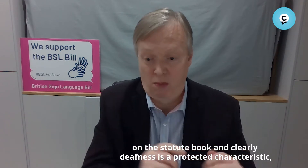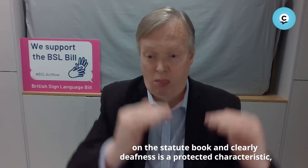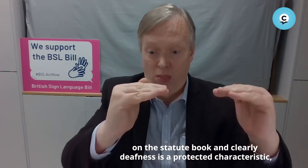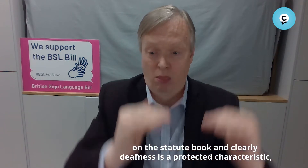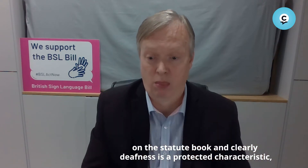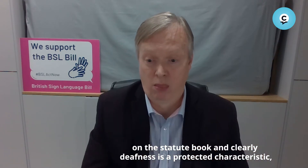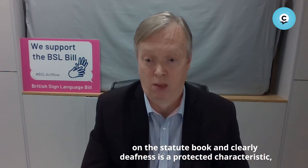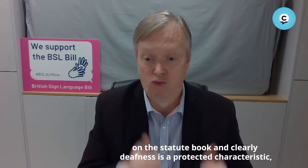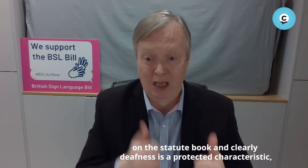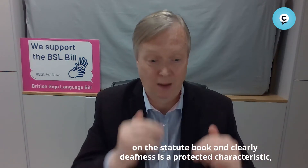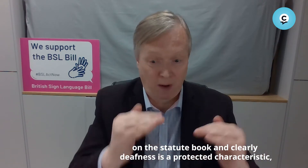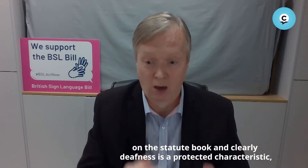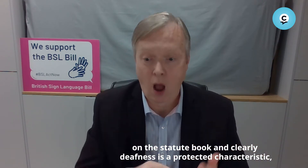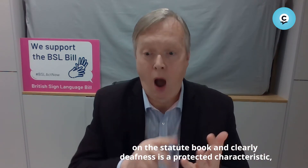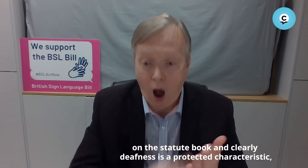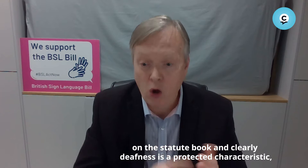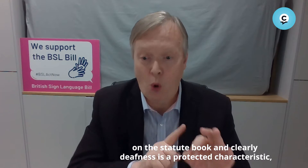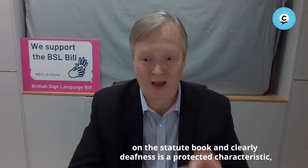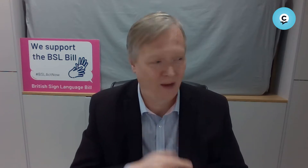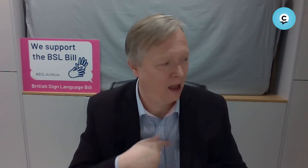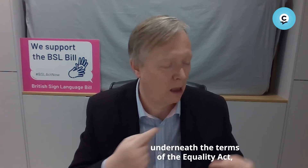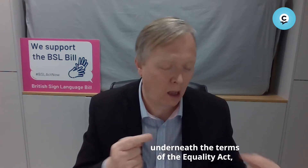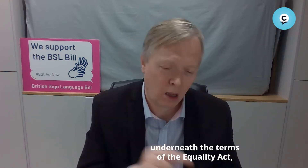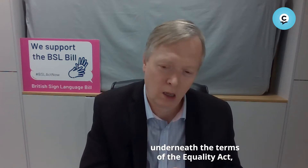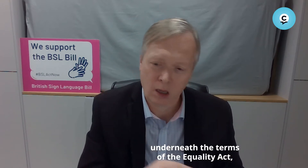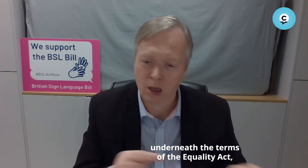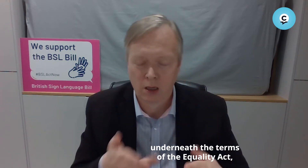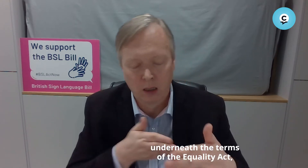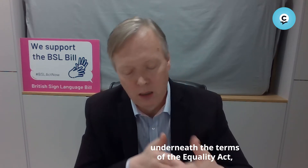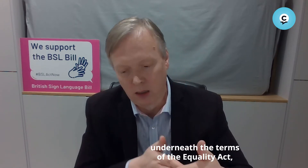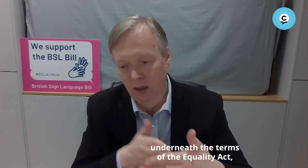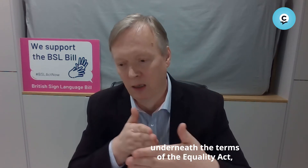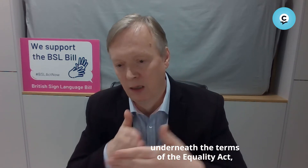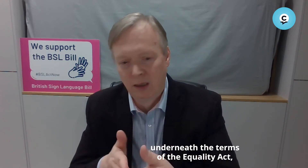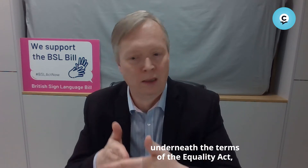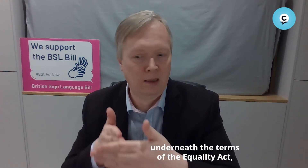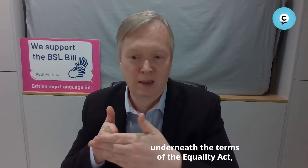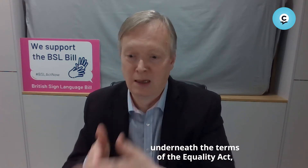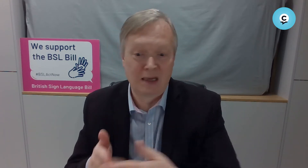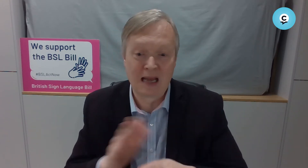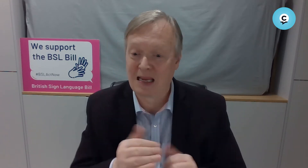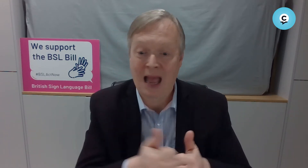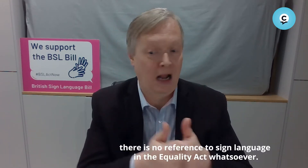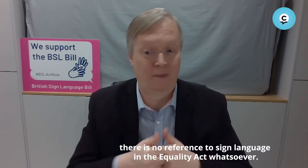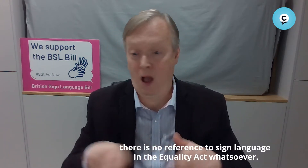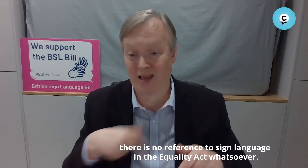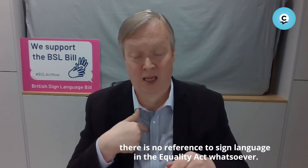and clearly deafness is a protected characteristic underneath the terms of the Equality Act, there is no reference to